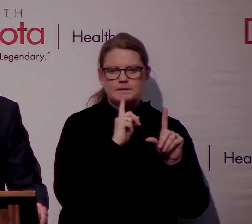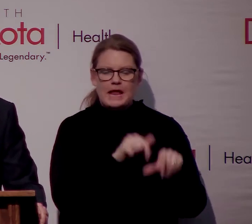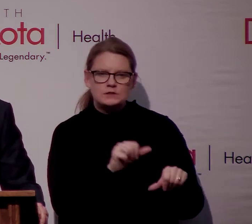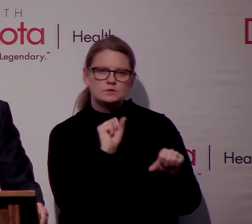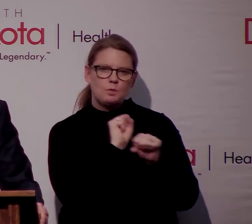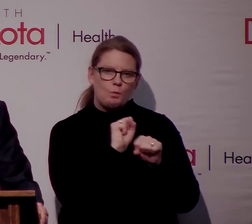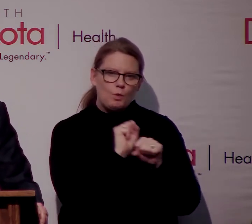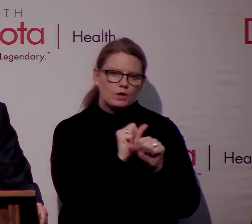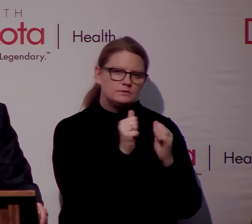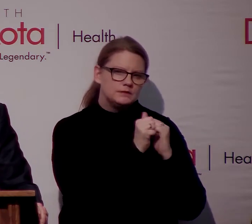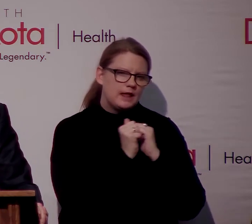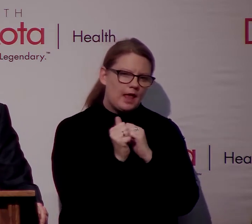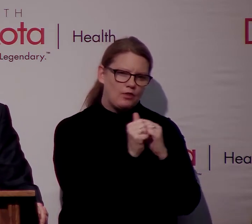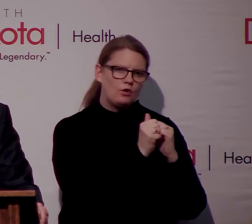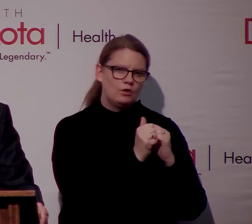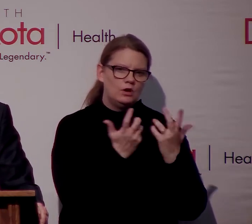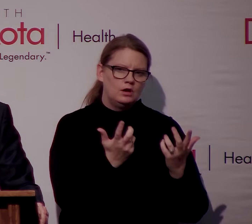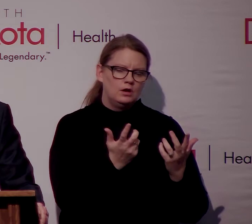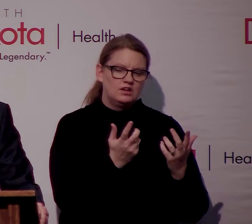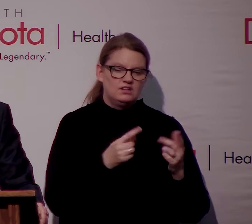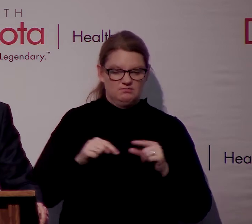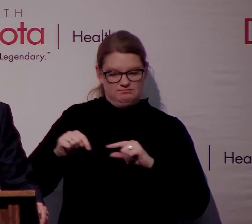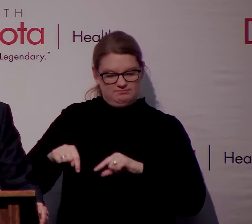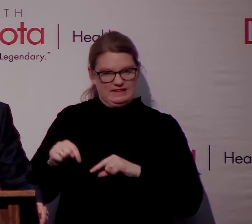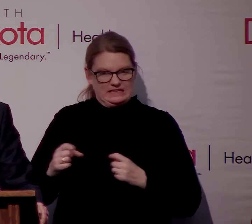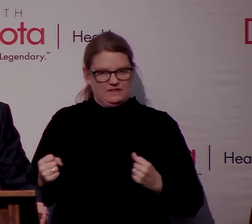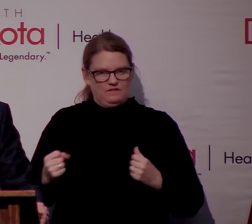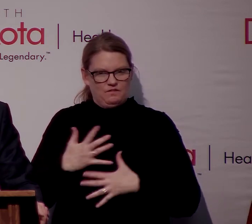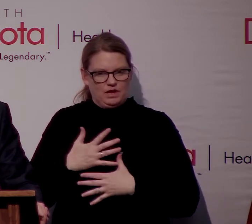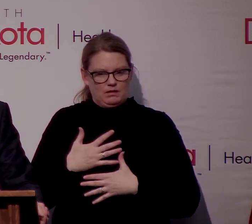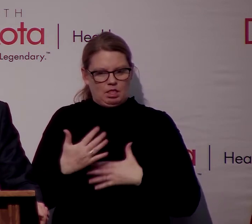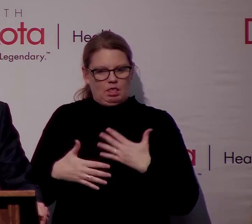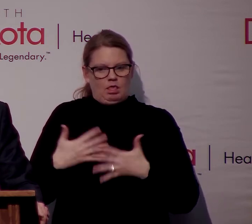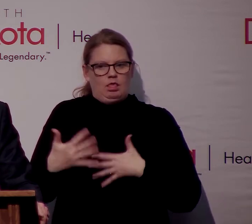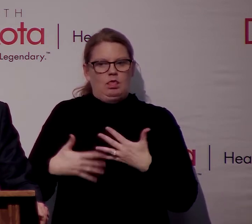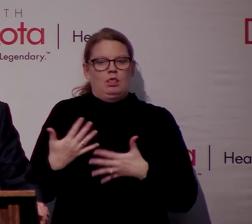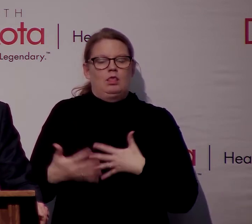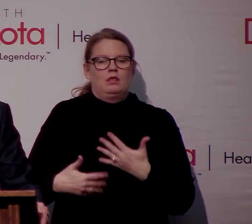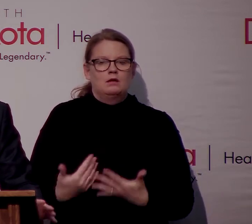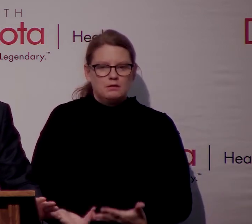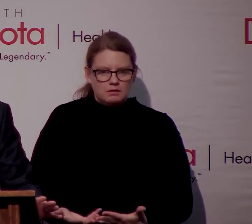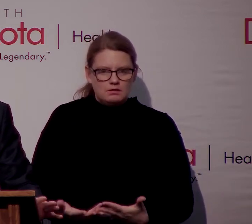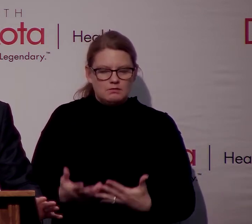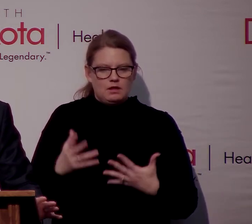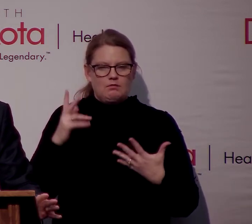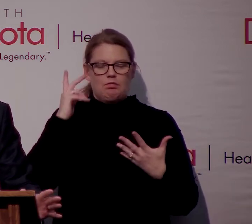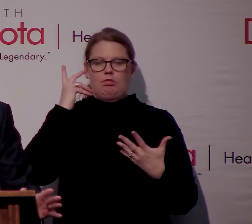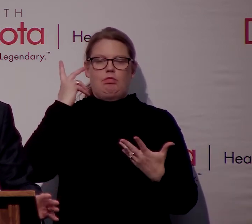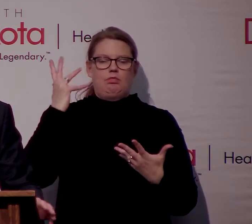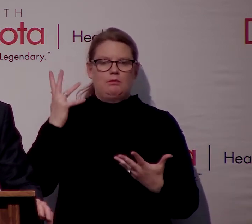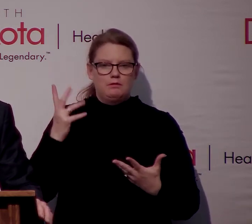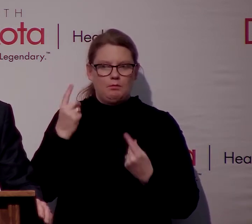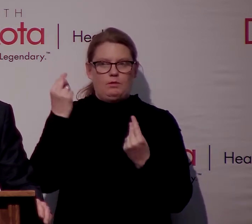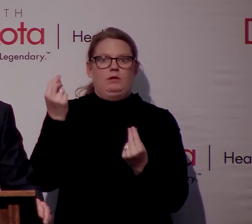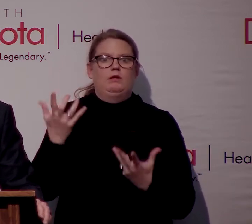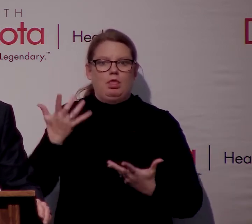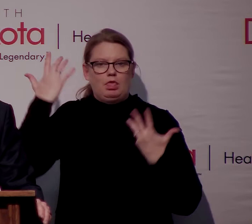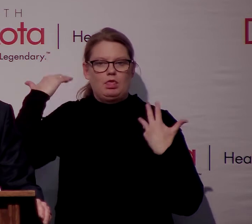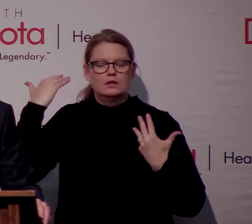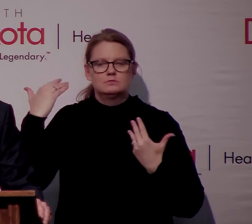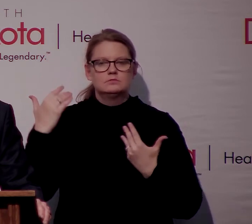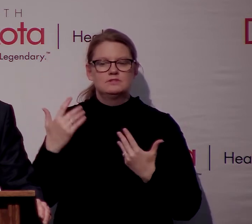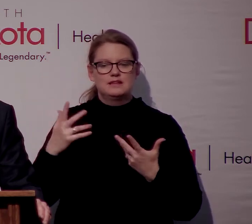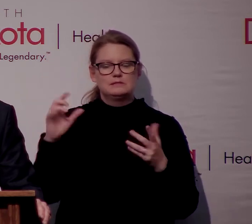working together, because if that fear starts driving towards towards panic, then we can